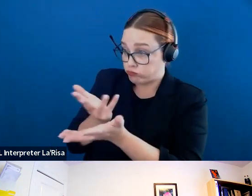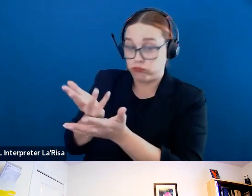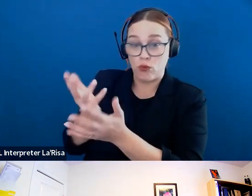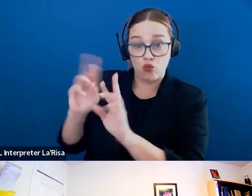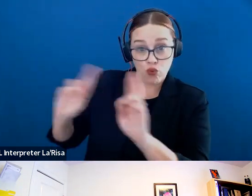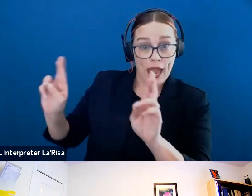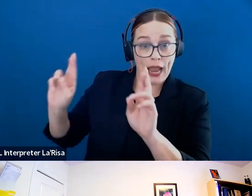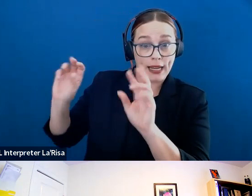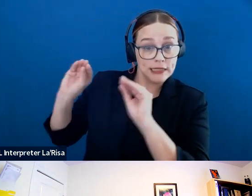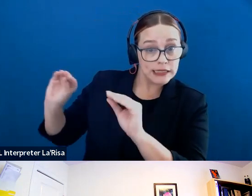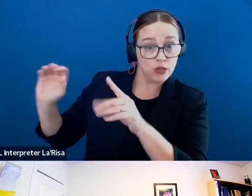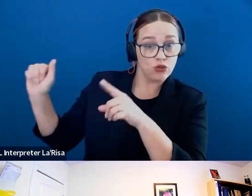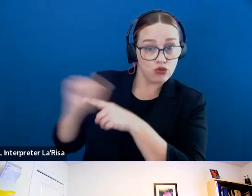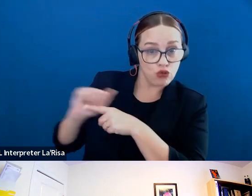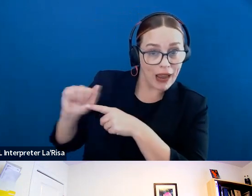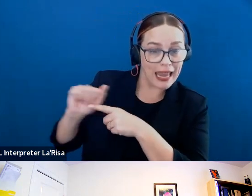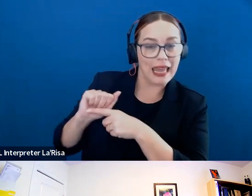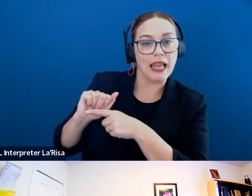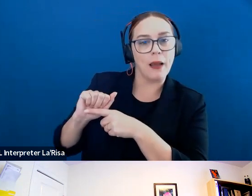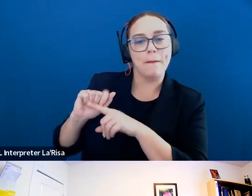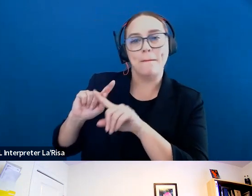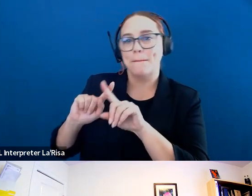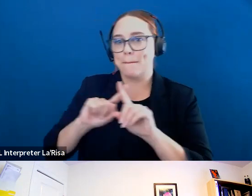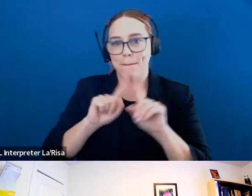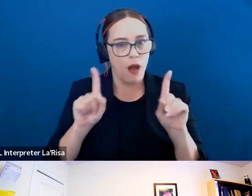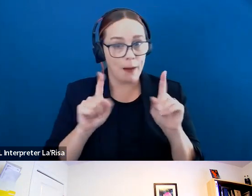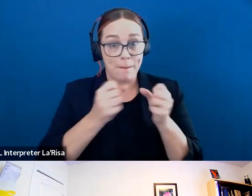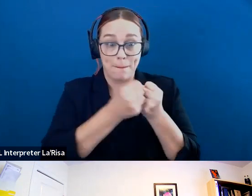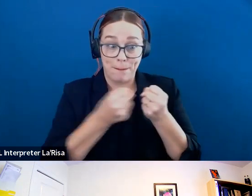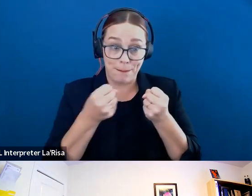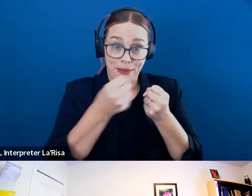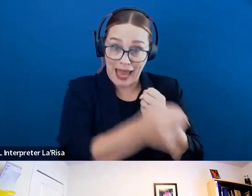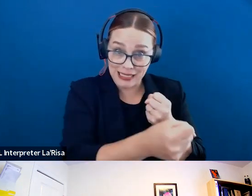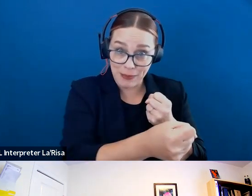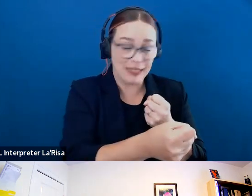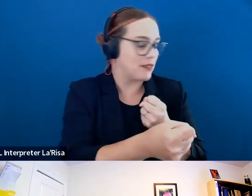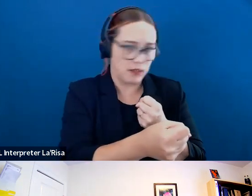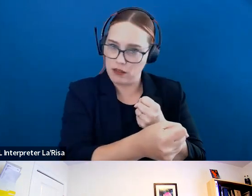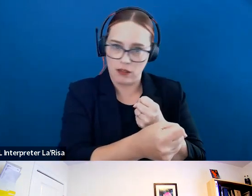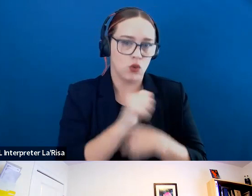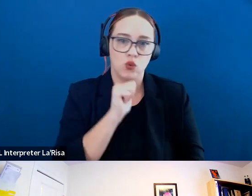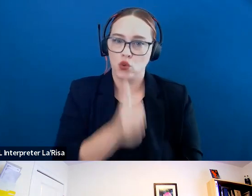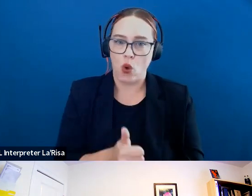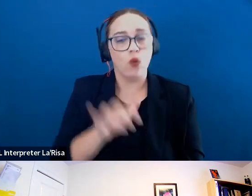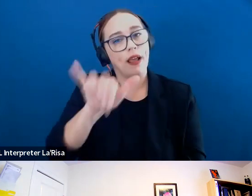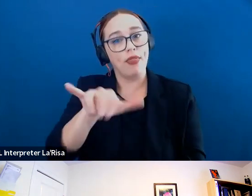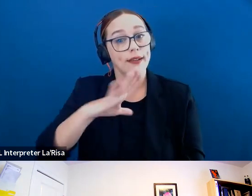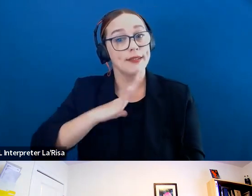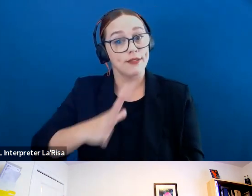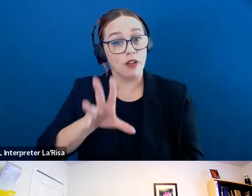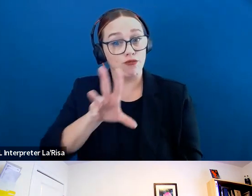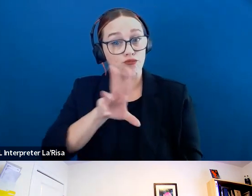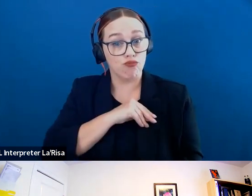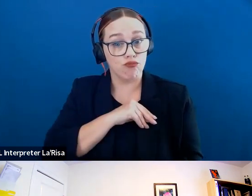of employment related training and program, but we don't do specifically job placement, and we're okay with that. In